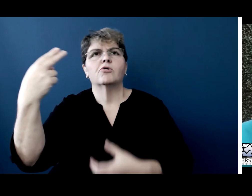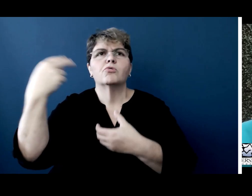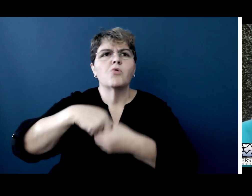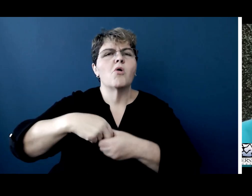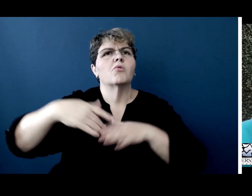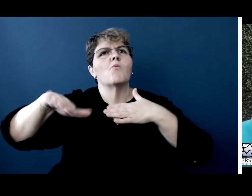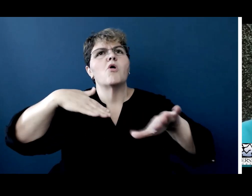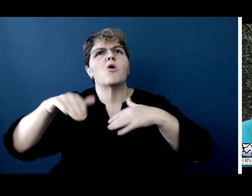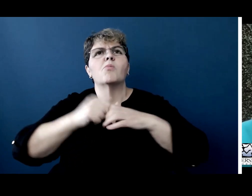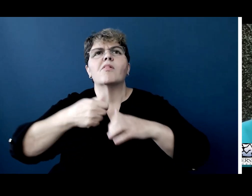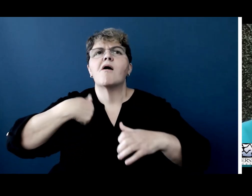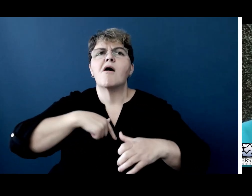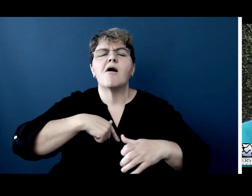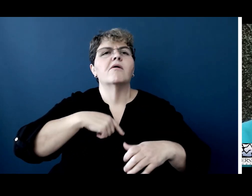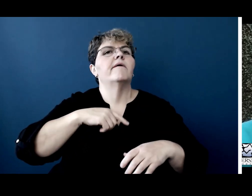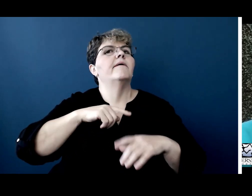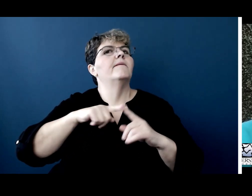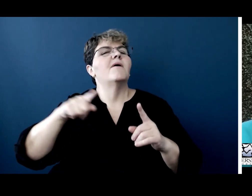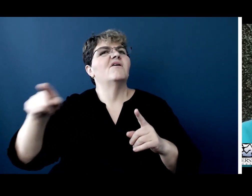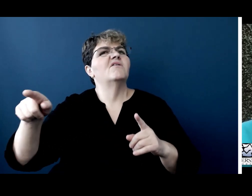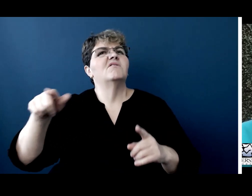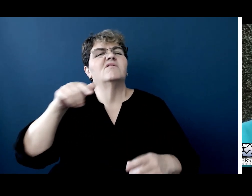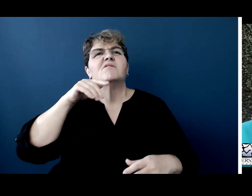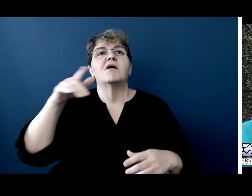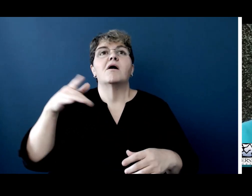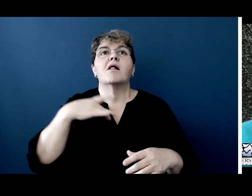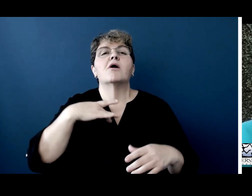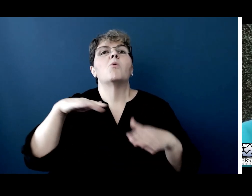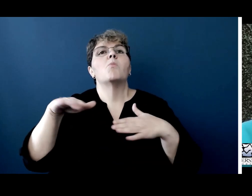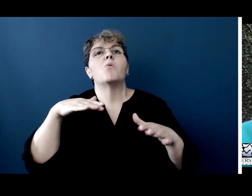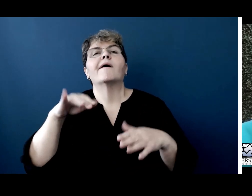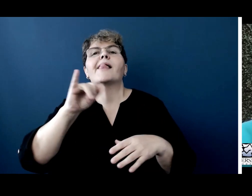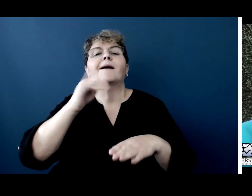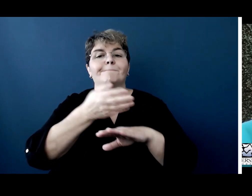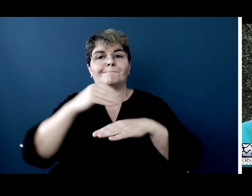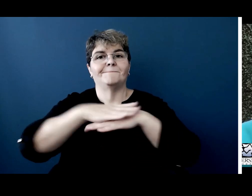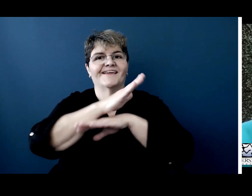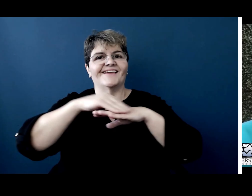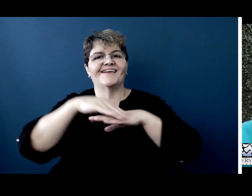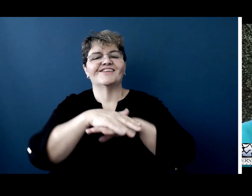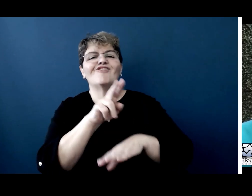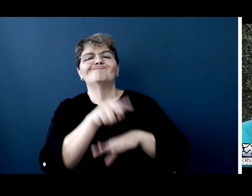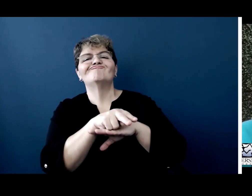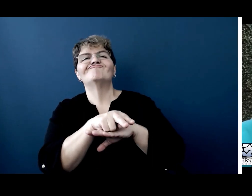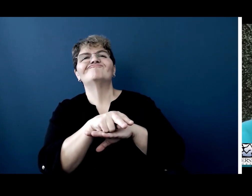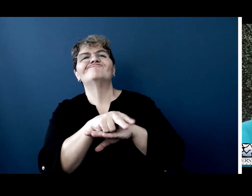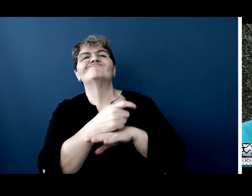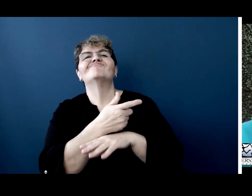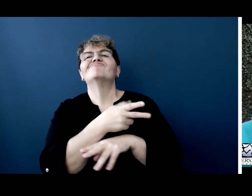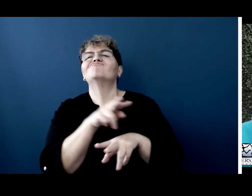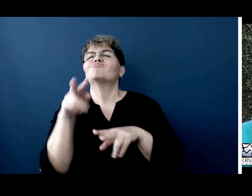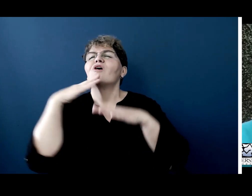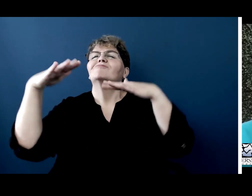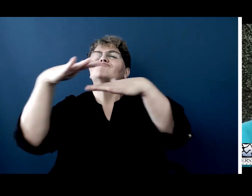to poke around the carousel store and the Florida linens Hmm. and the